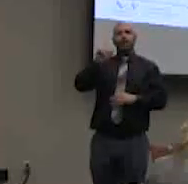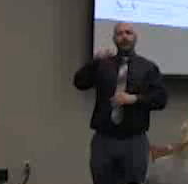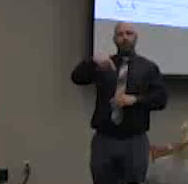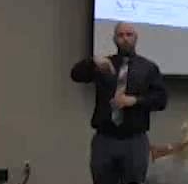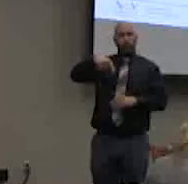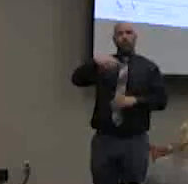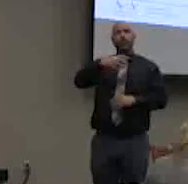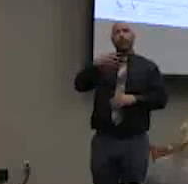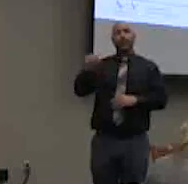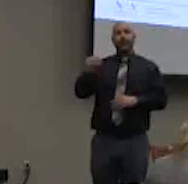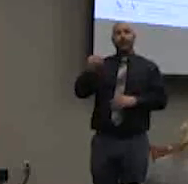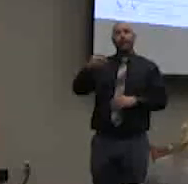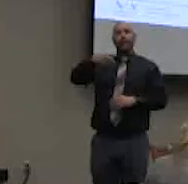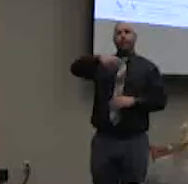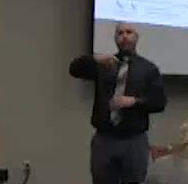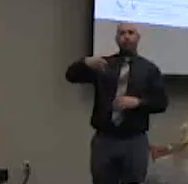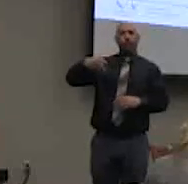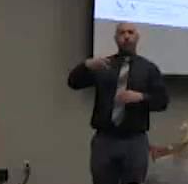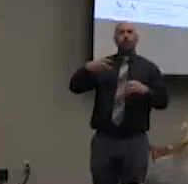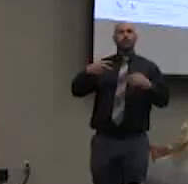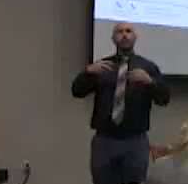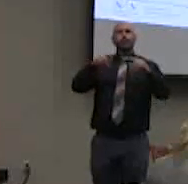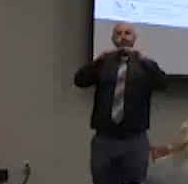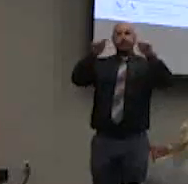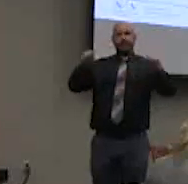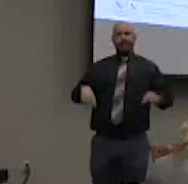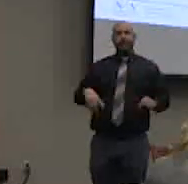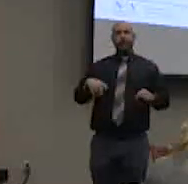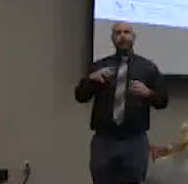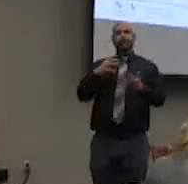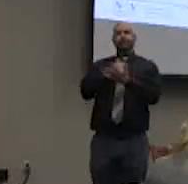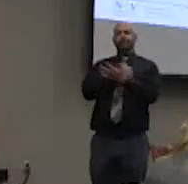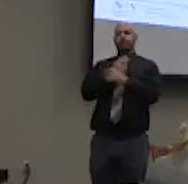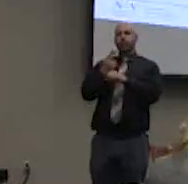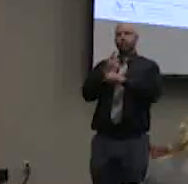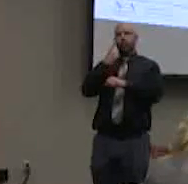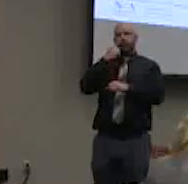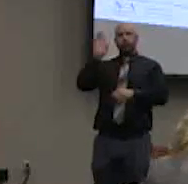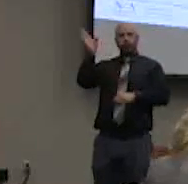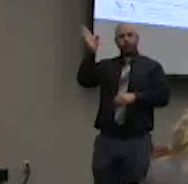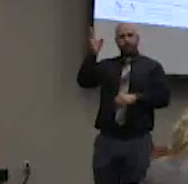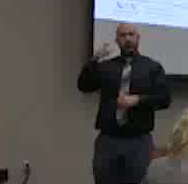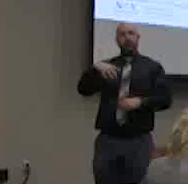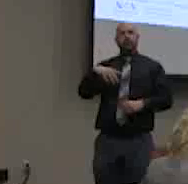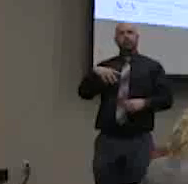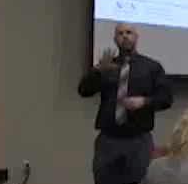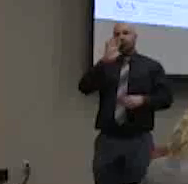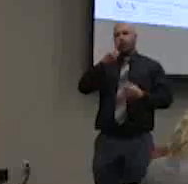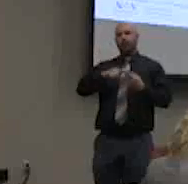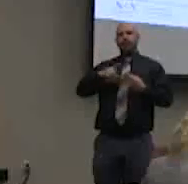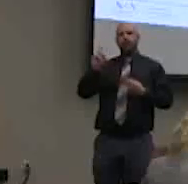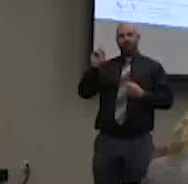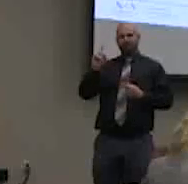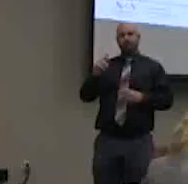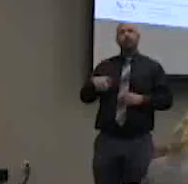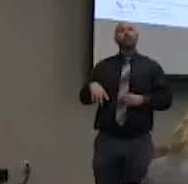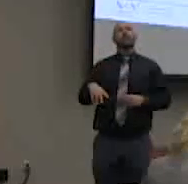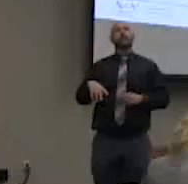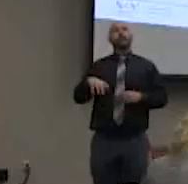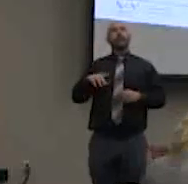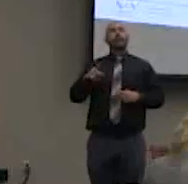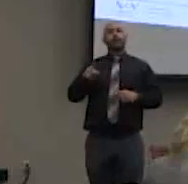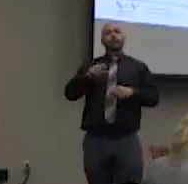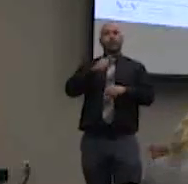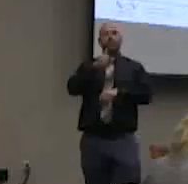template that then you can go and use for presentations and that sort of thing. These are all based off of, right now, the 2018 Commission